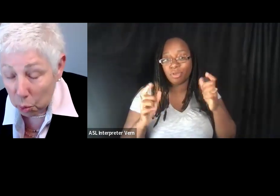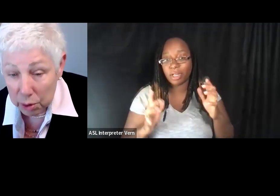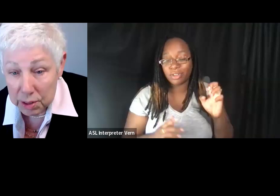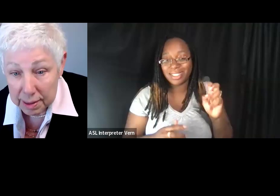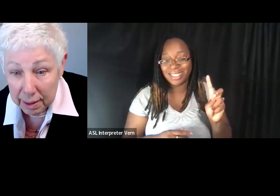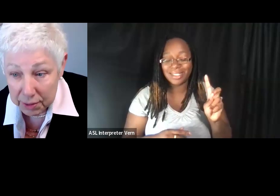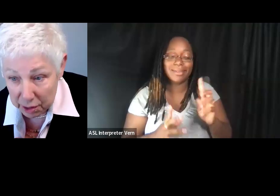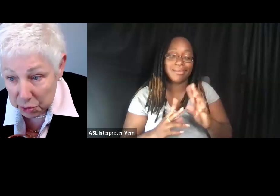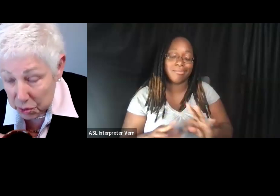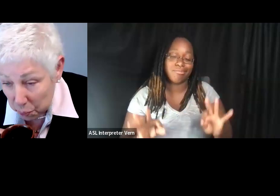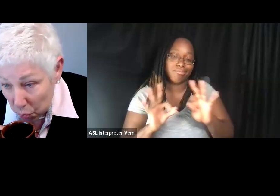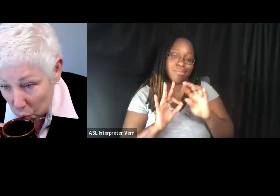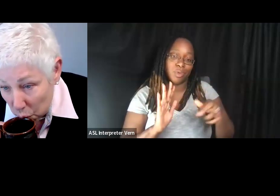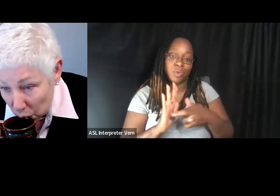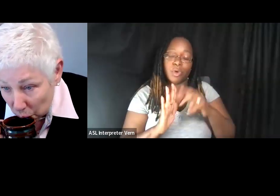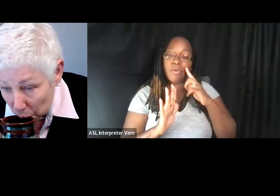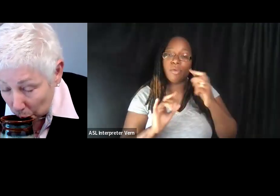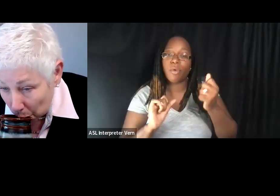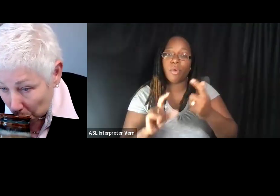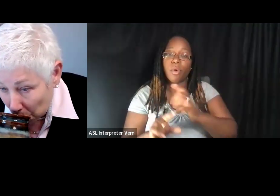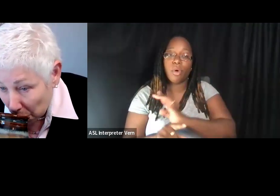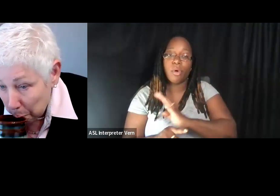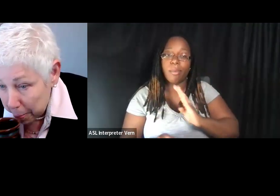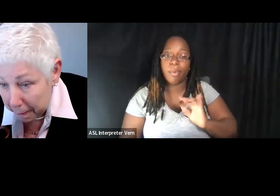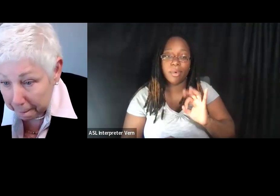all boards of centers.